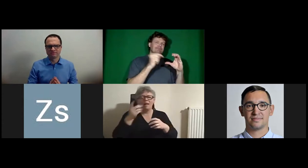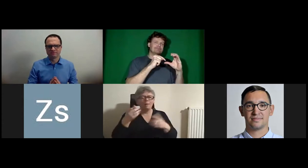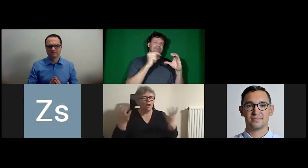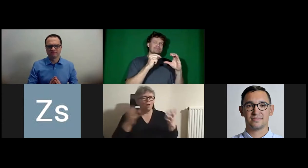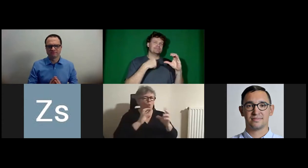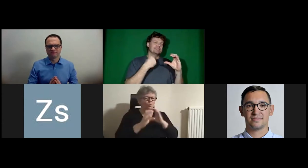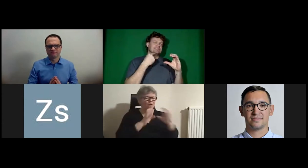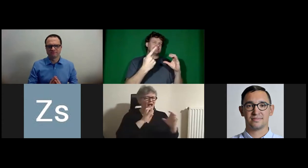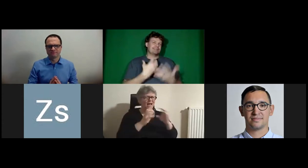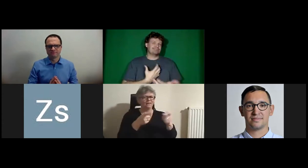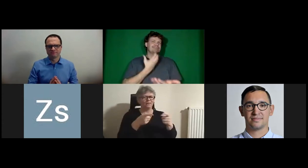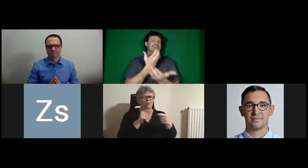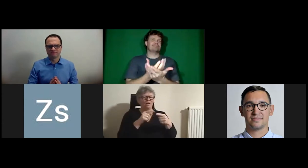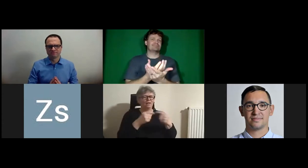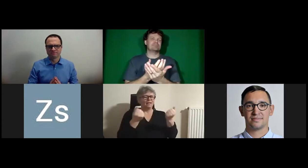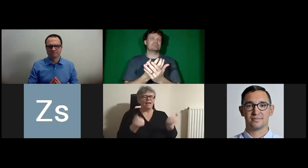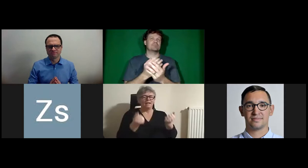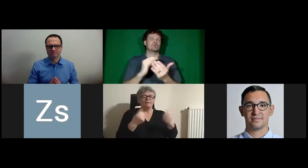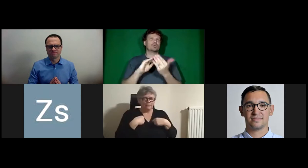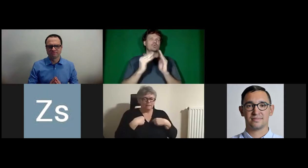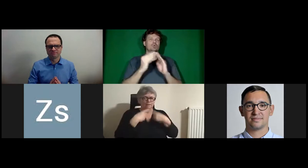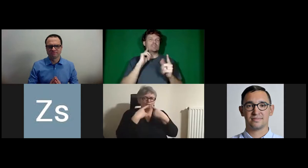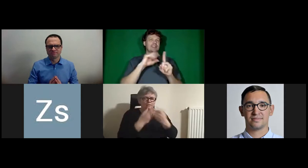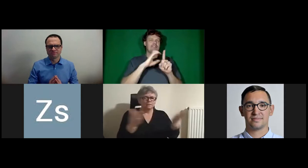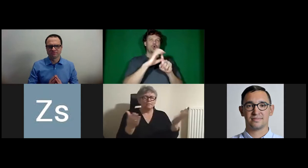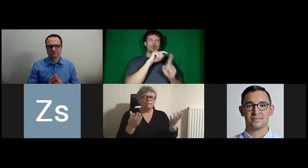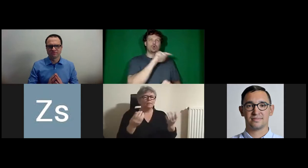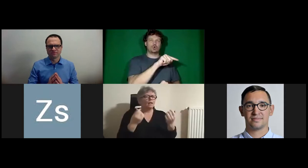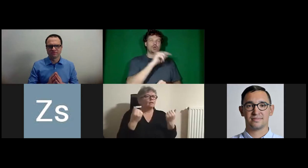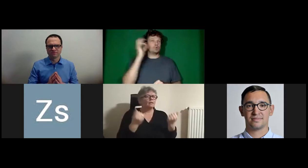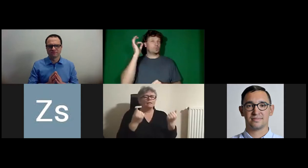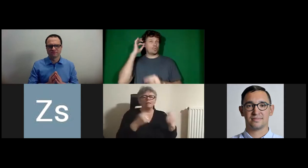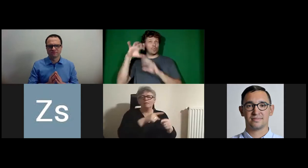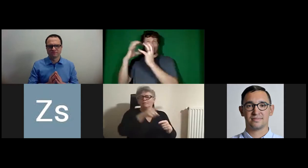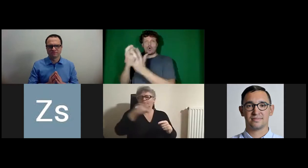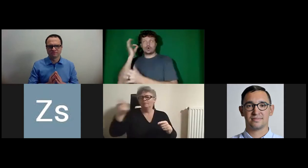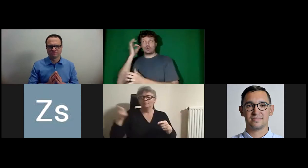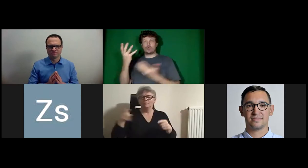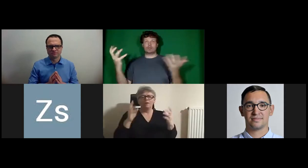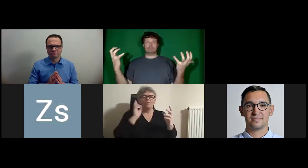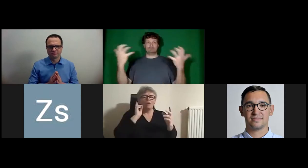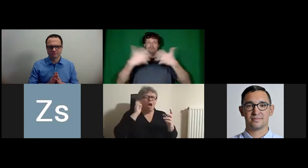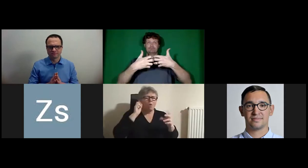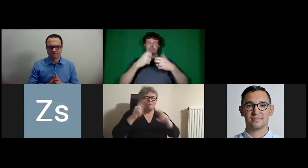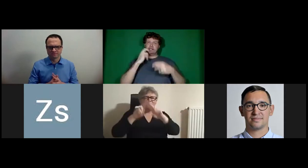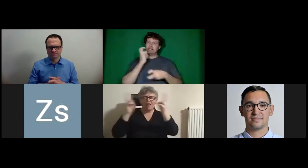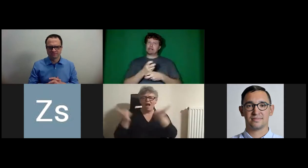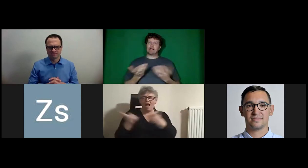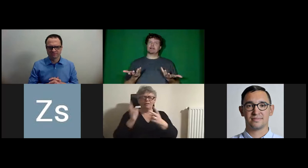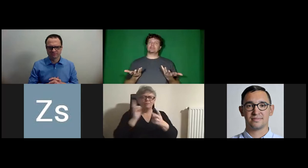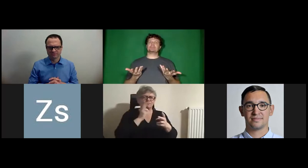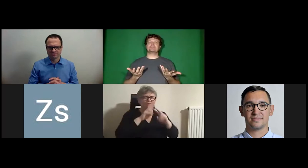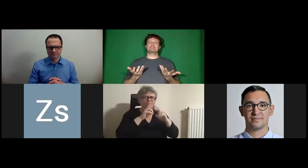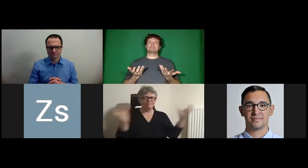So they gave me a 2-3 minutes. Oh, I made a proposal that I would come up with a